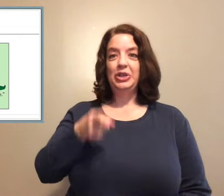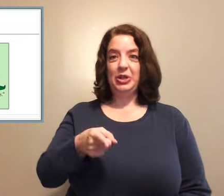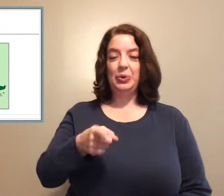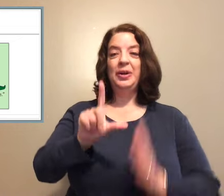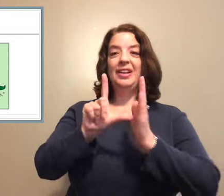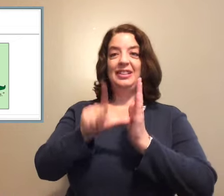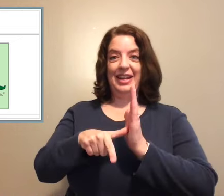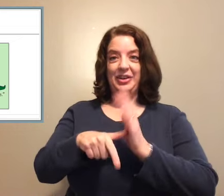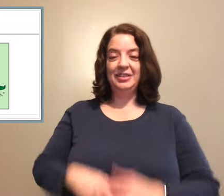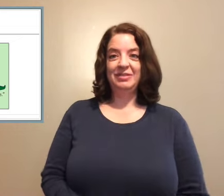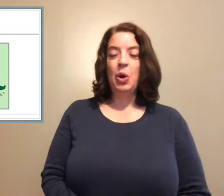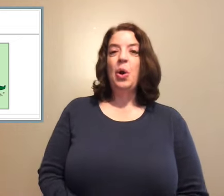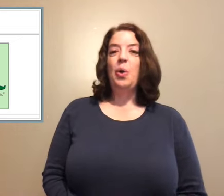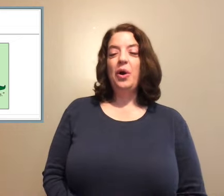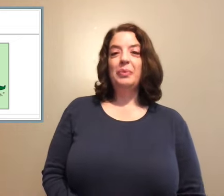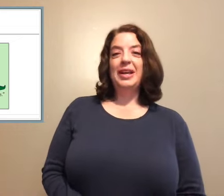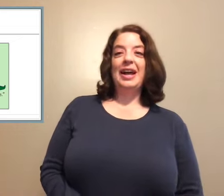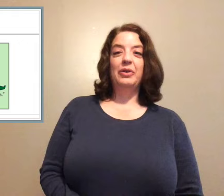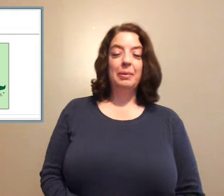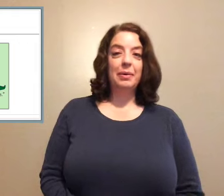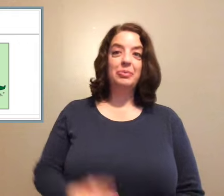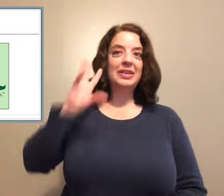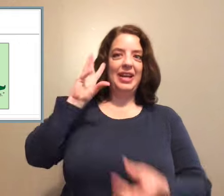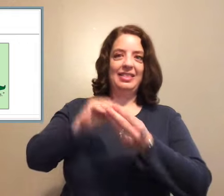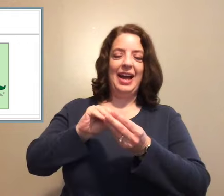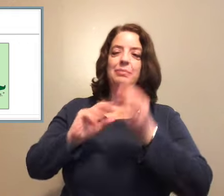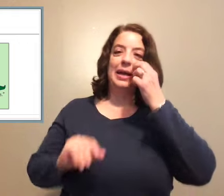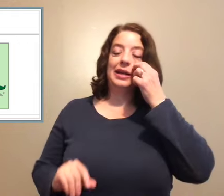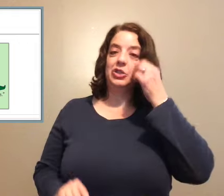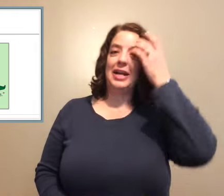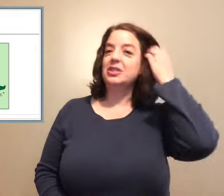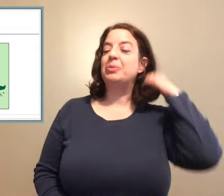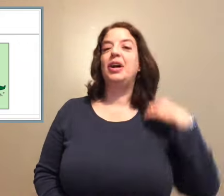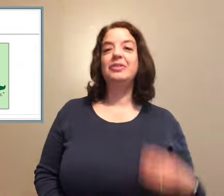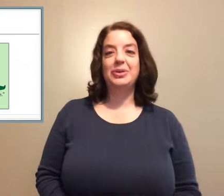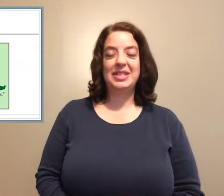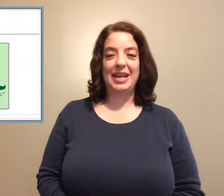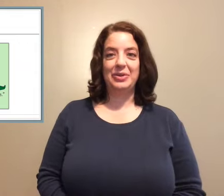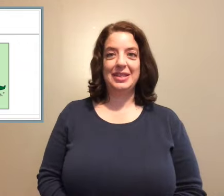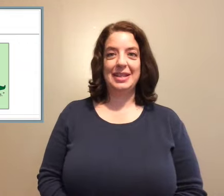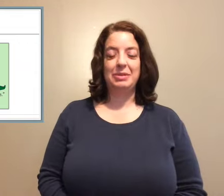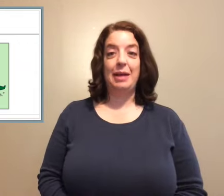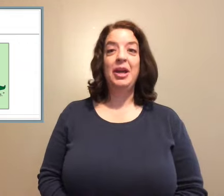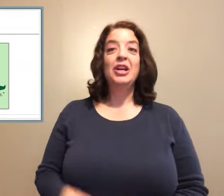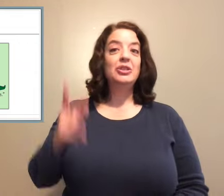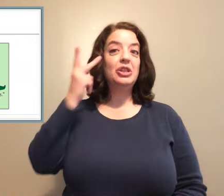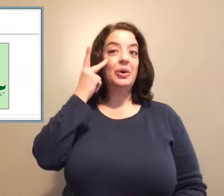you later. Or we can kind of abbreviate that, make a contraction and put all of those together at the same time. Use the